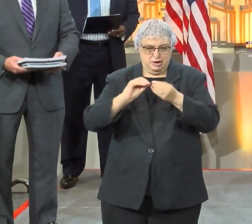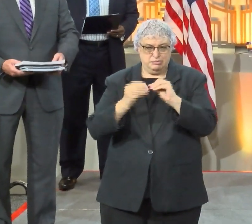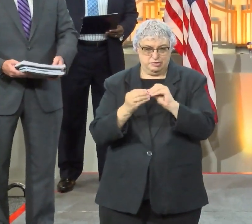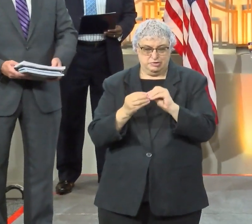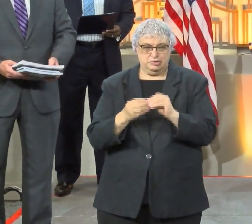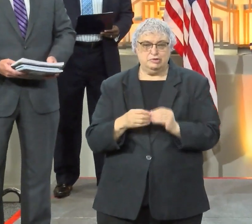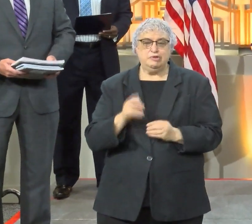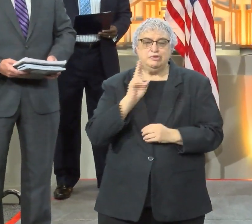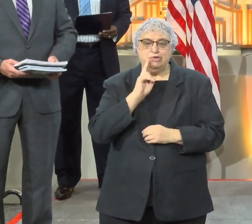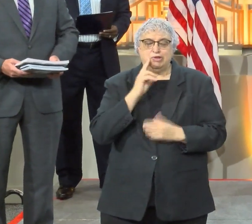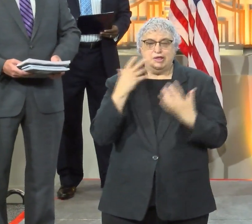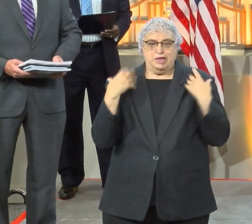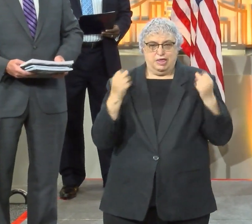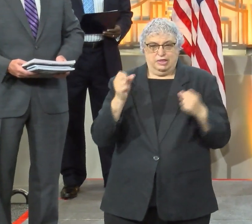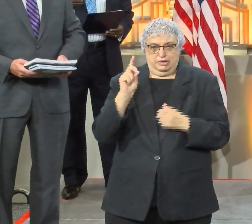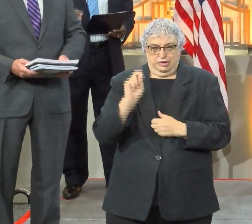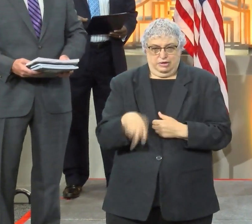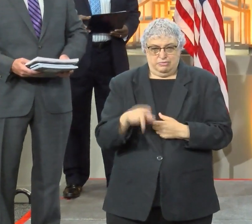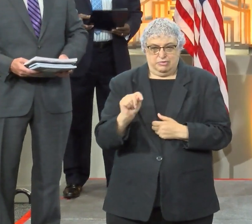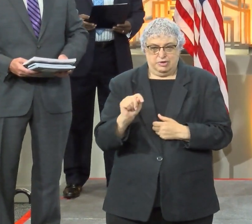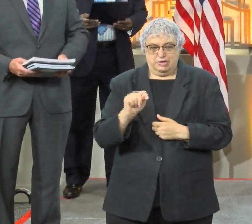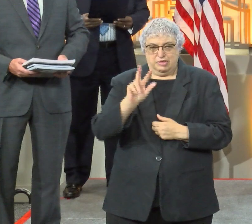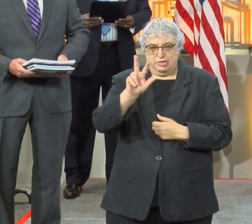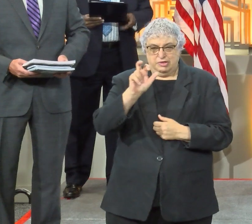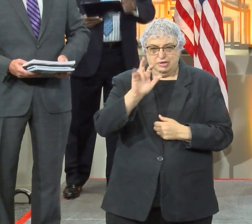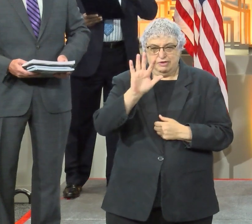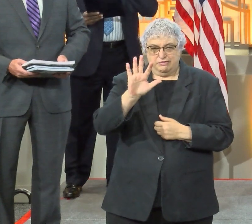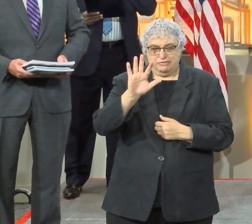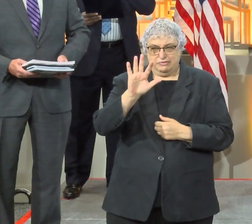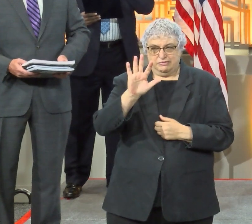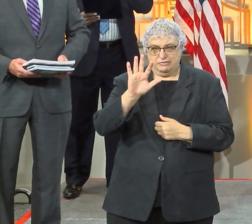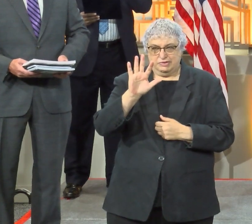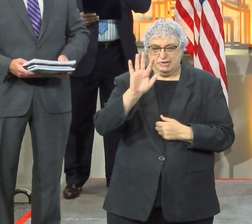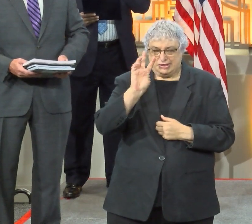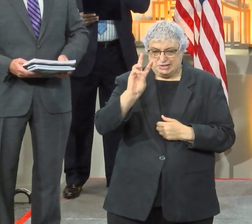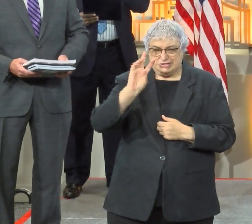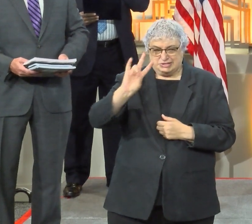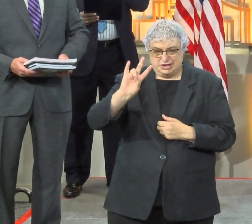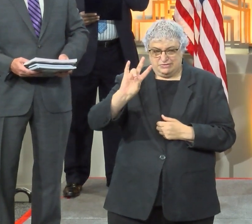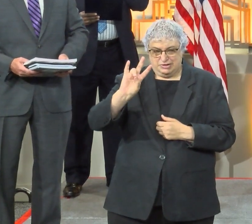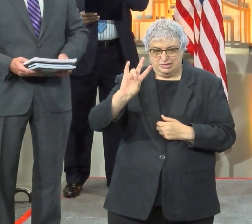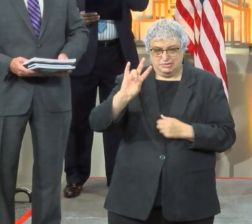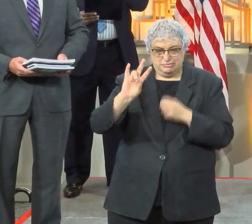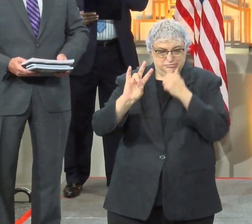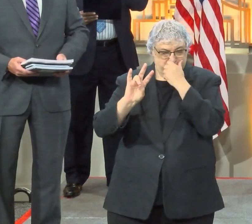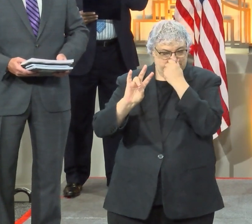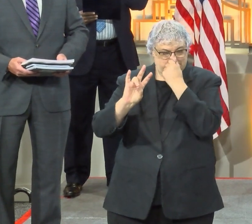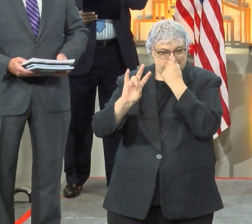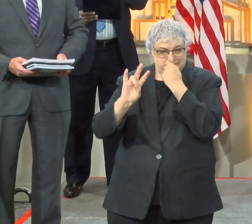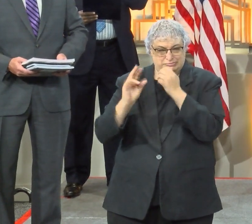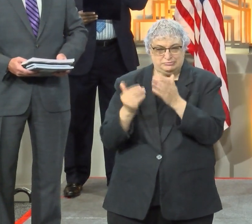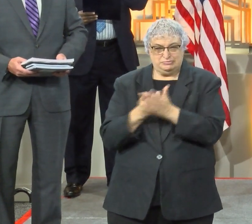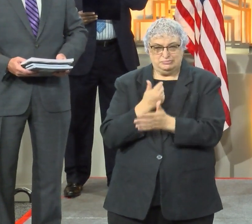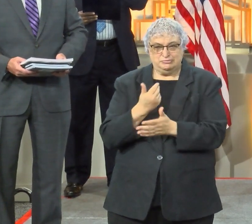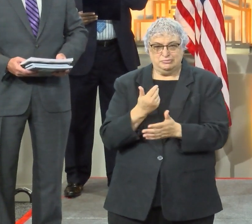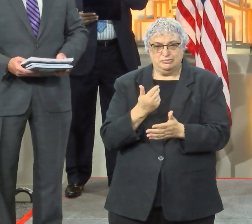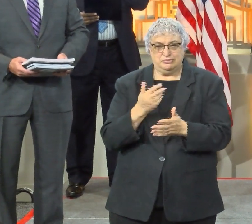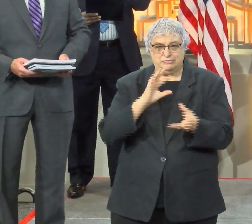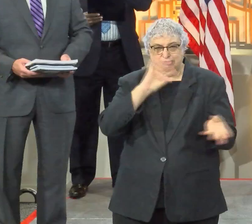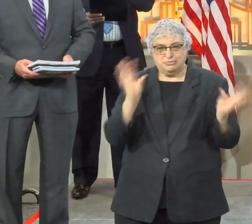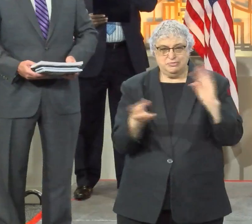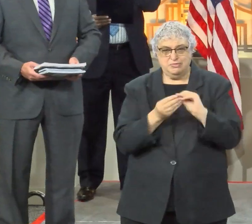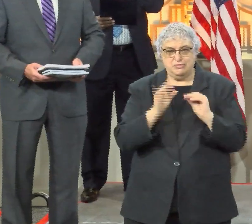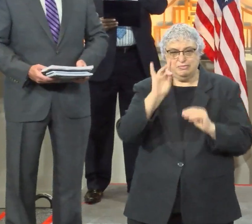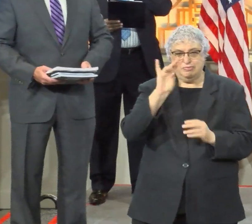The Houston Health Department reports 367 cases of COVID-19 today, bringing Houston's total